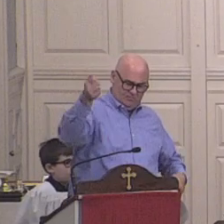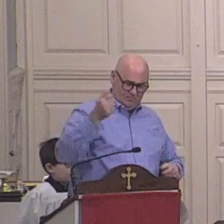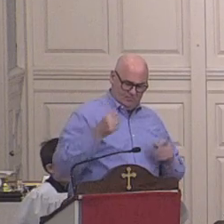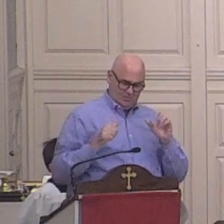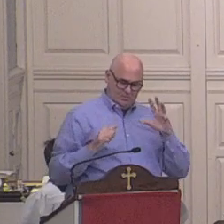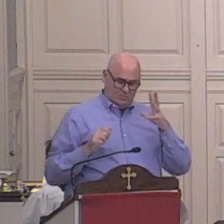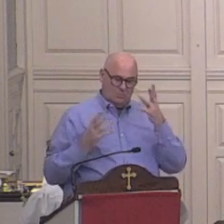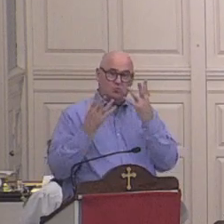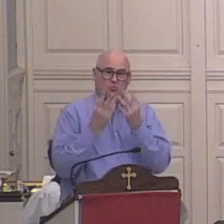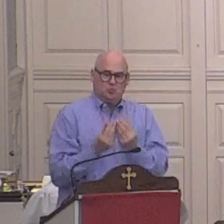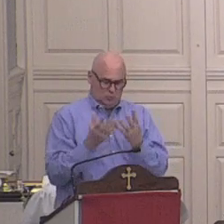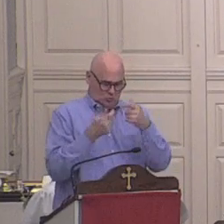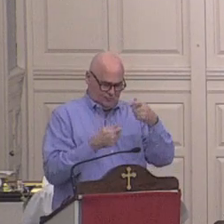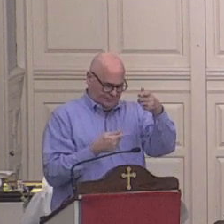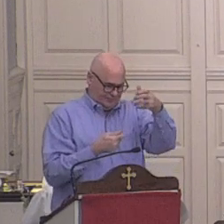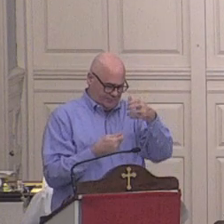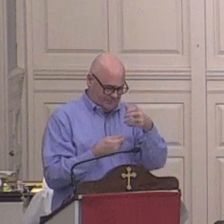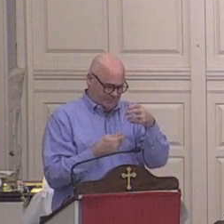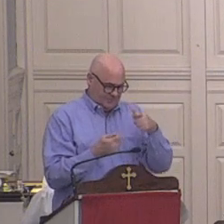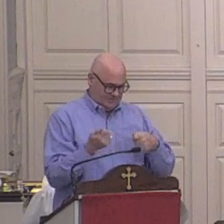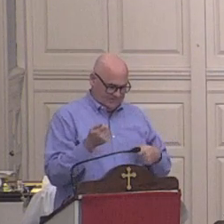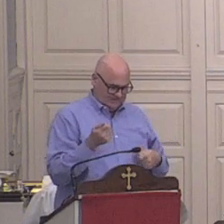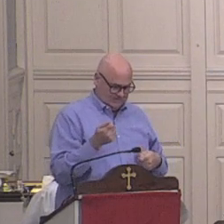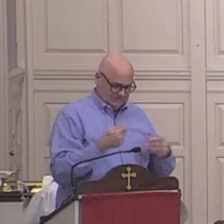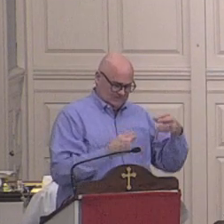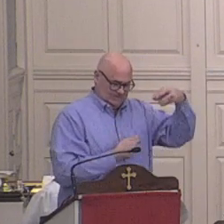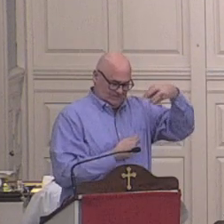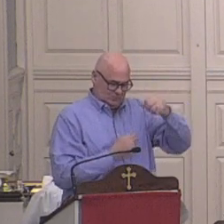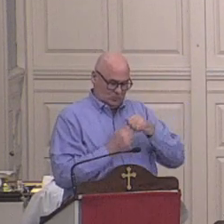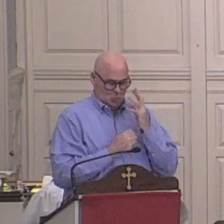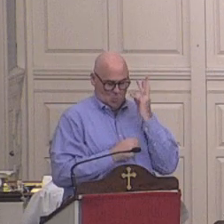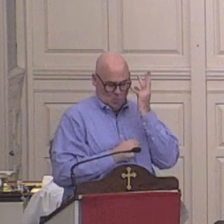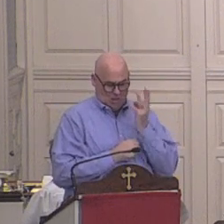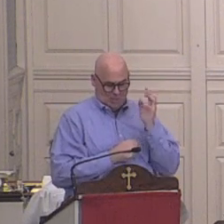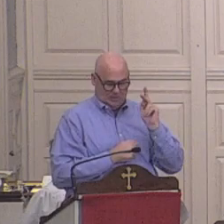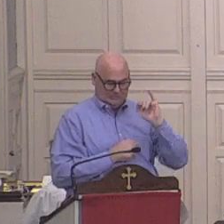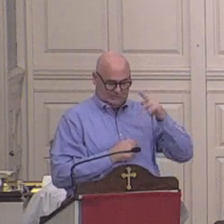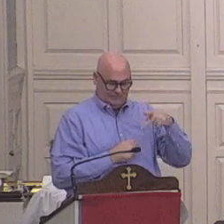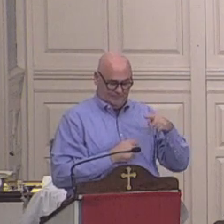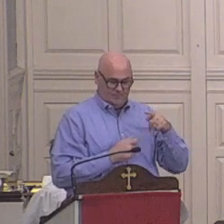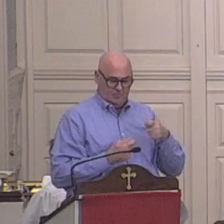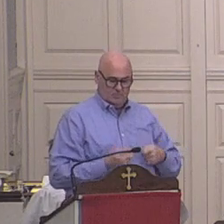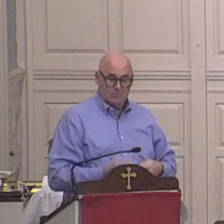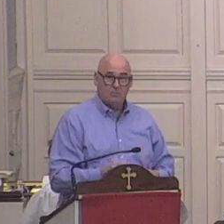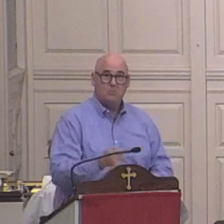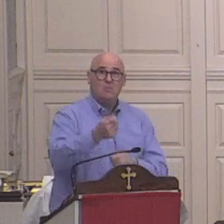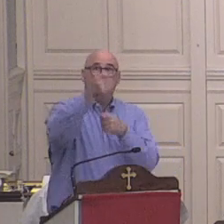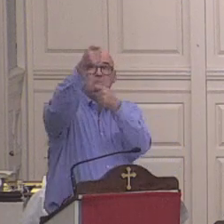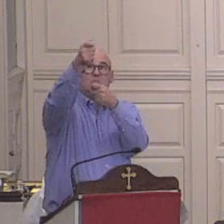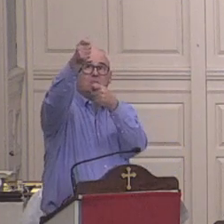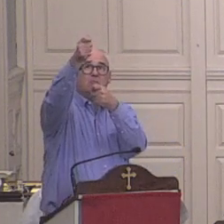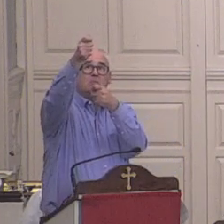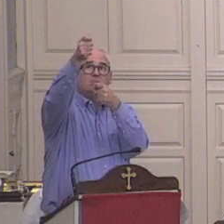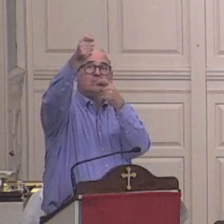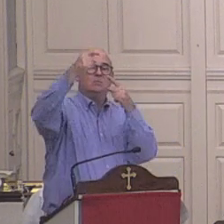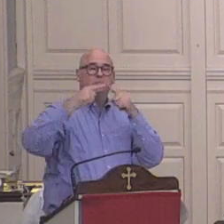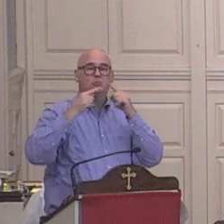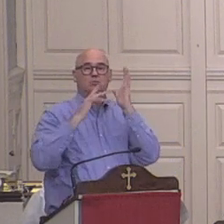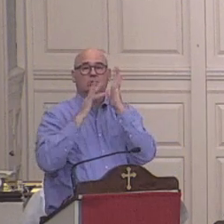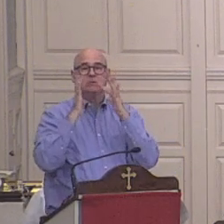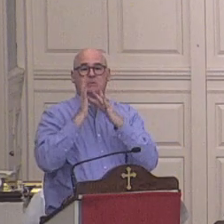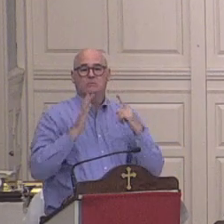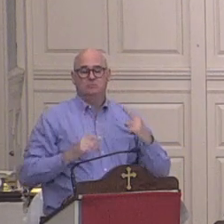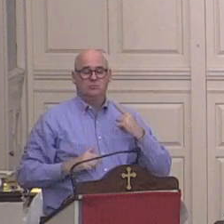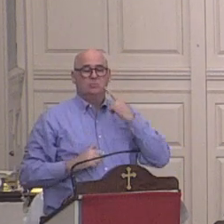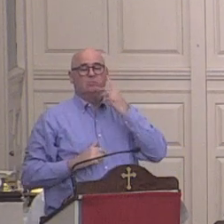One of them ran, soaked a sponge with wine, put it on a reed, and gave it